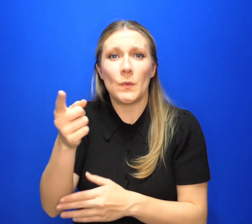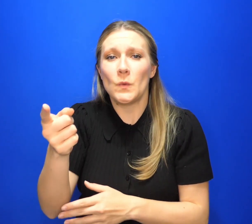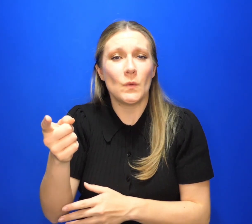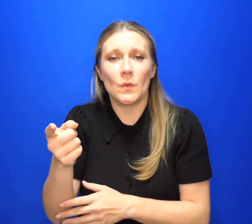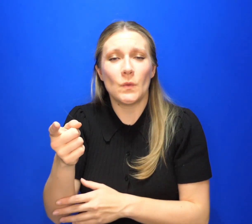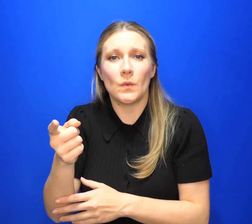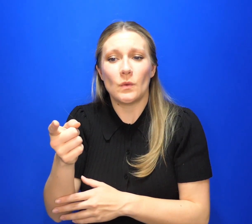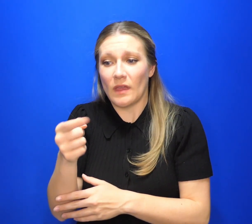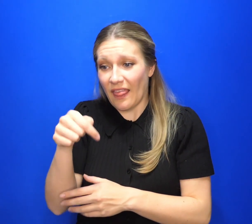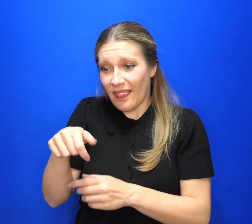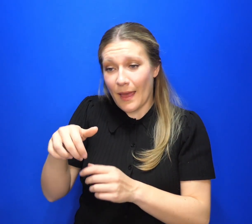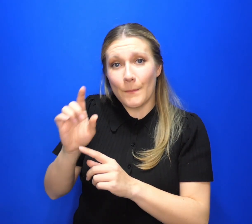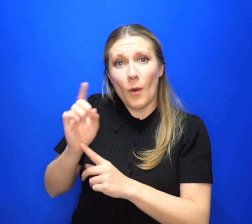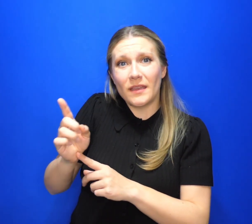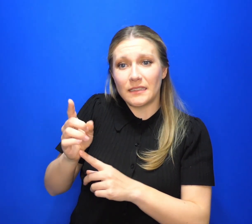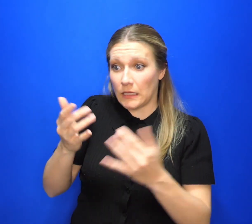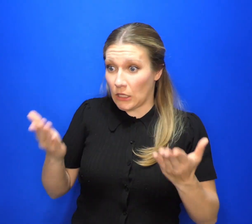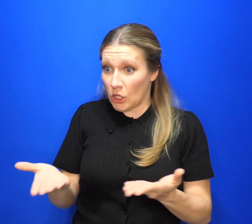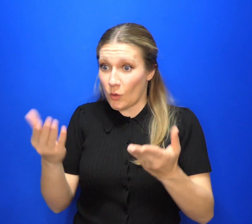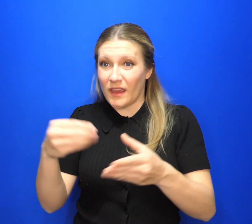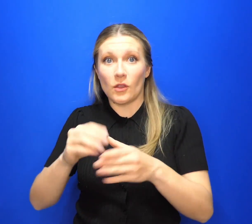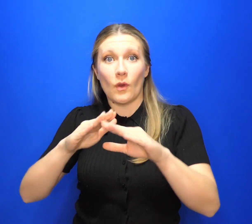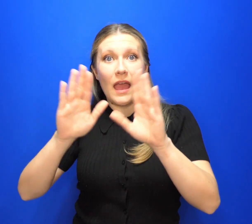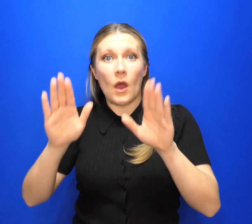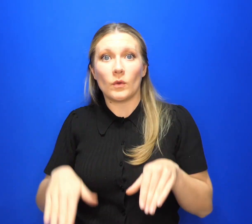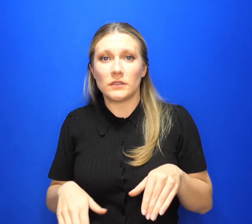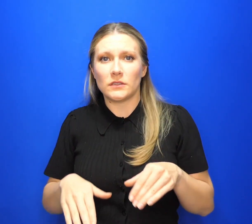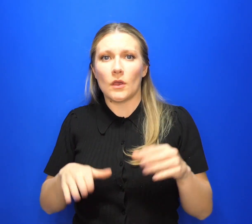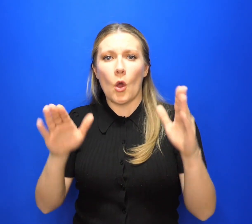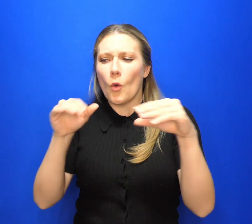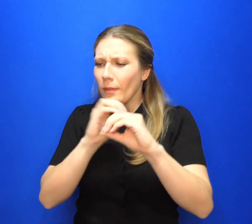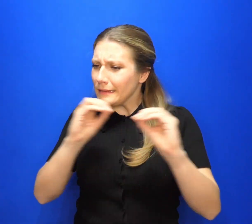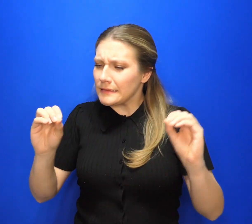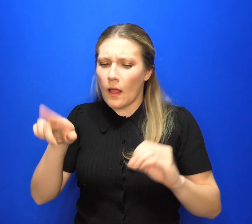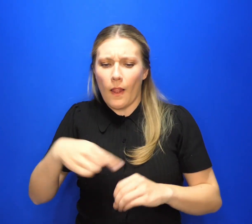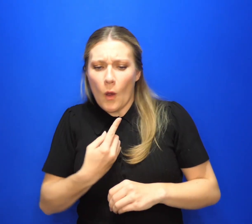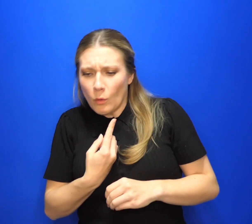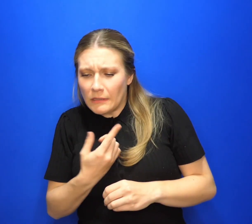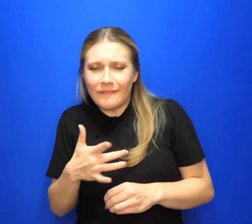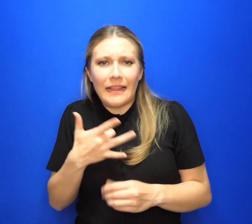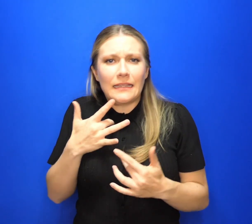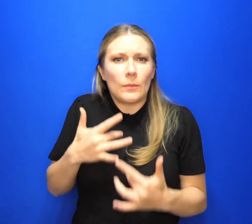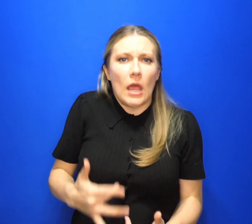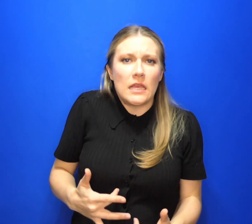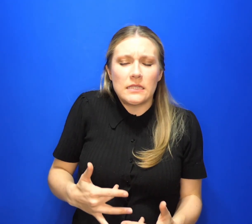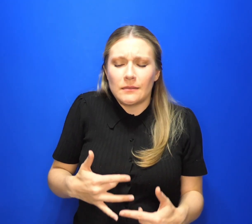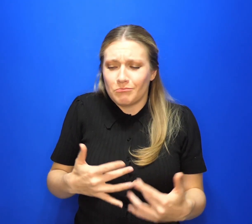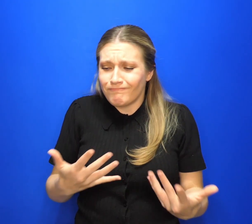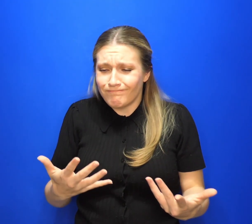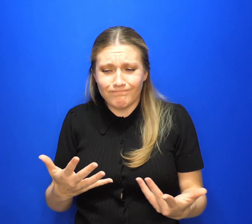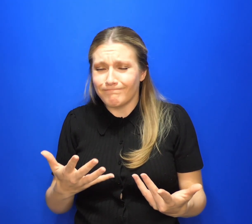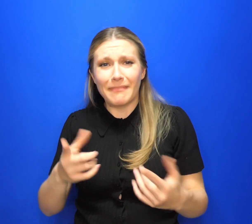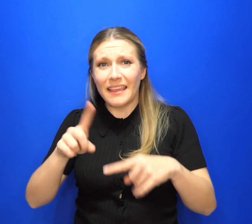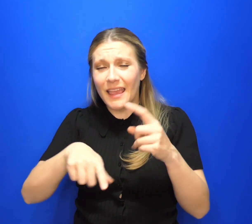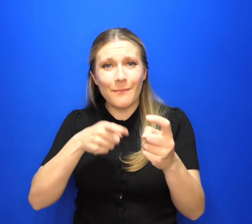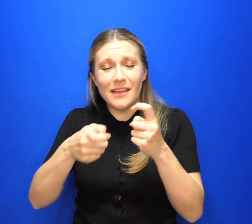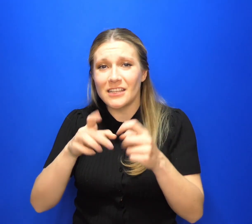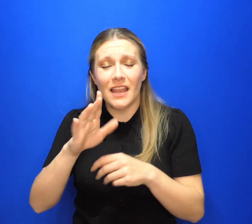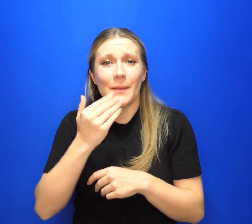moment when here you are in your house, hopeless, alone, feeling depressed. unable to manage diabetes.